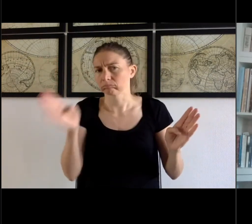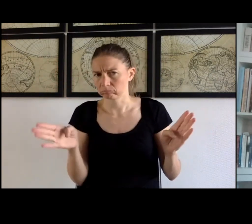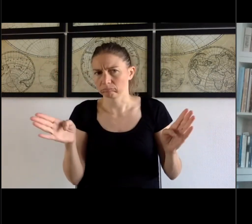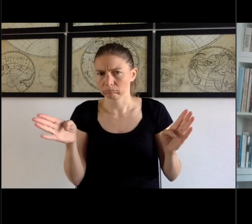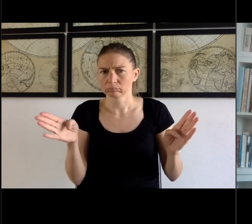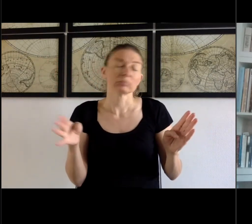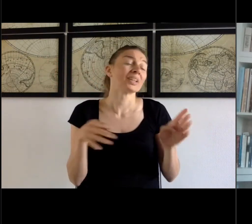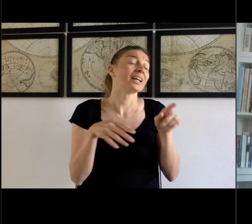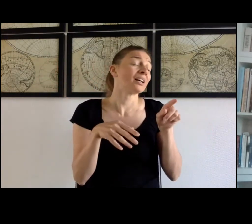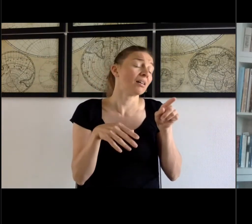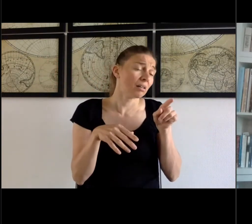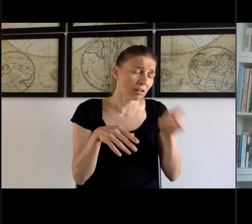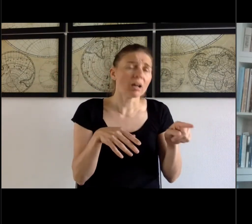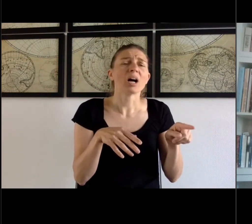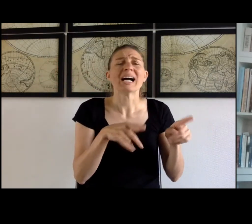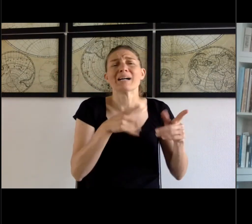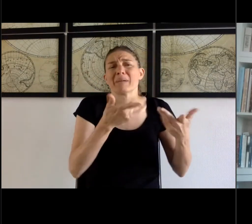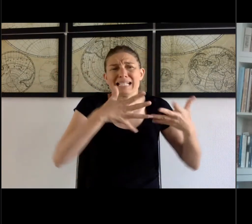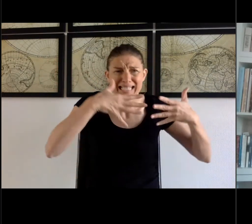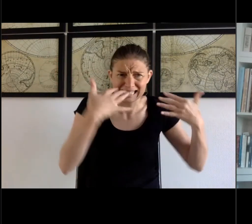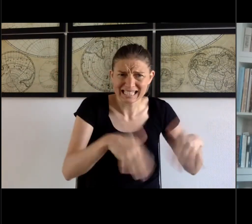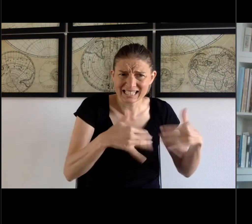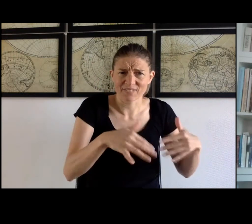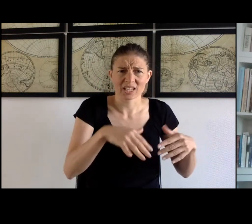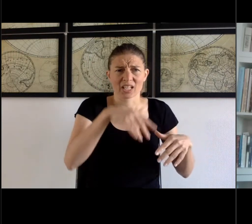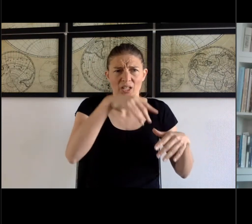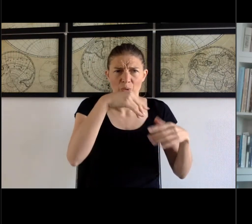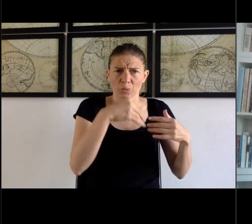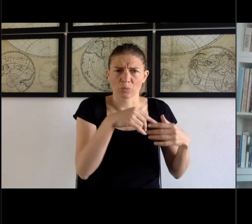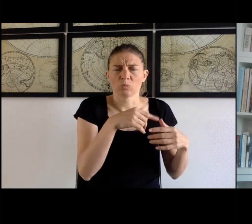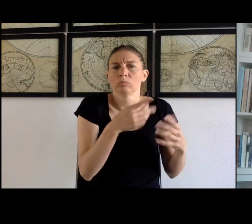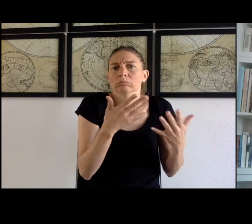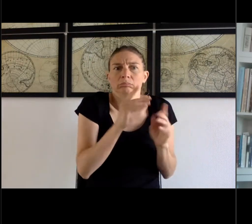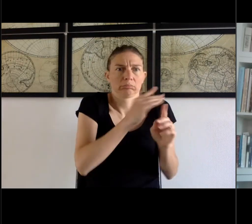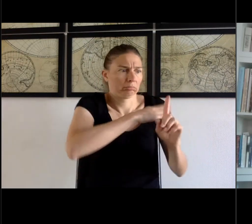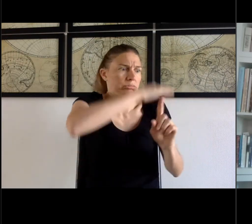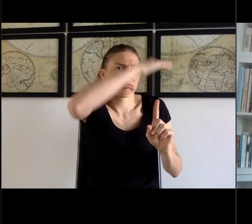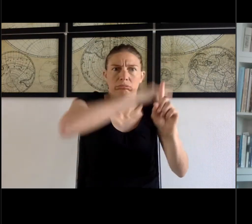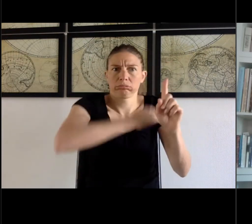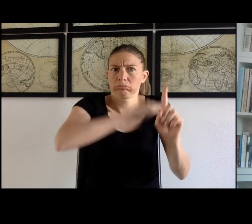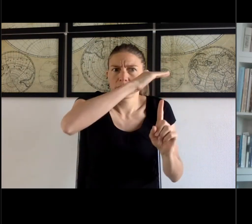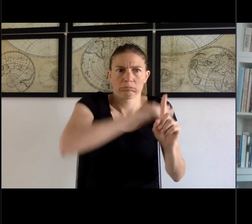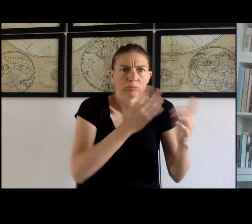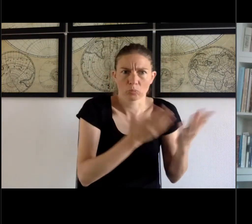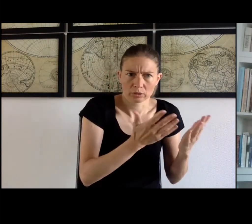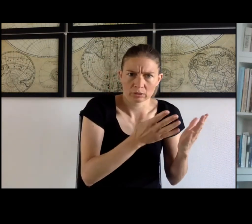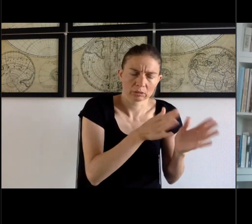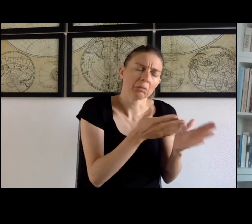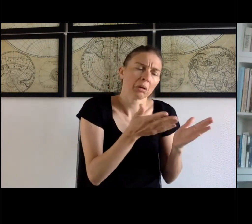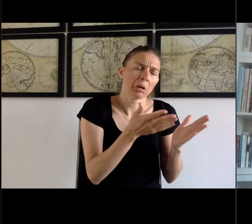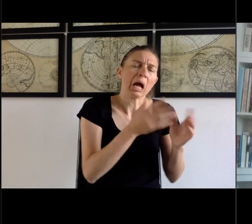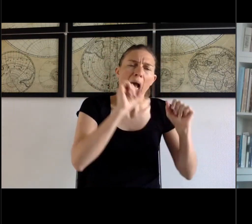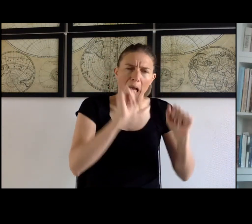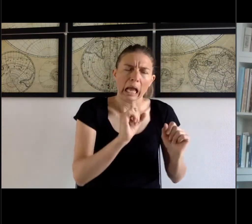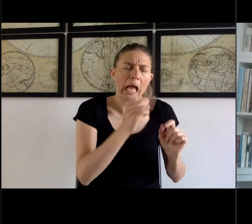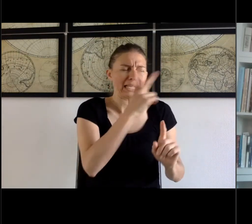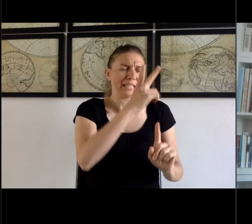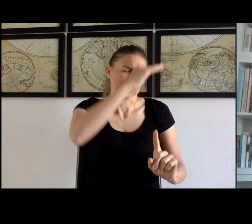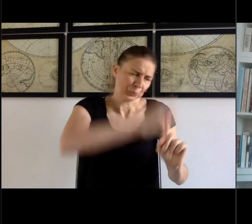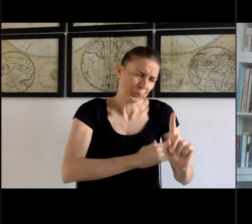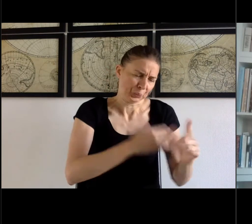understand how severe is the disability, but from other side, it makes a lot of differences, because all kind